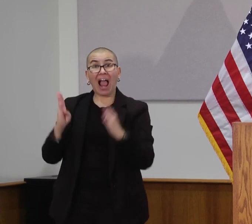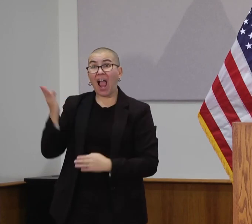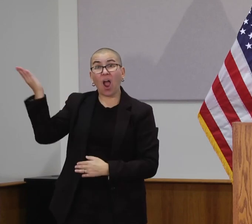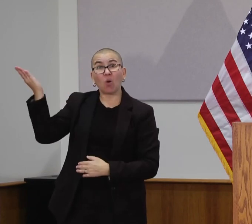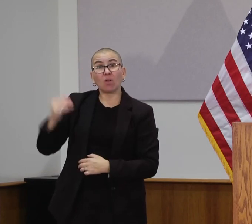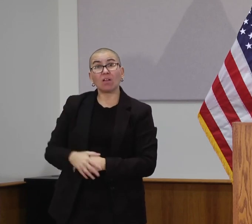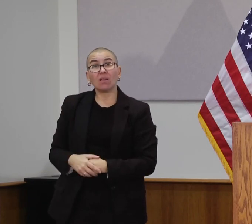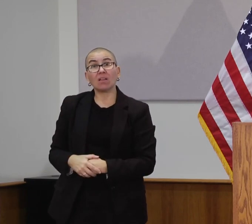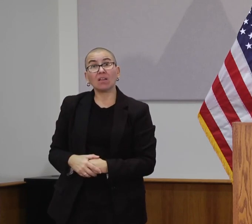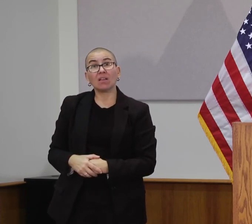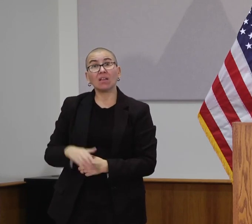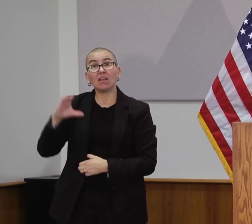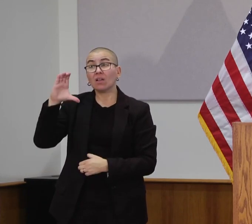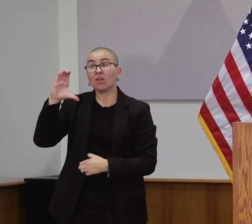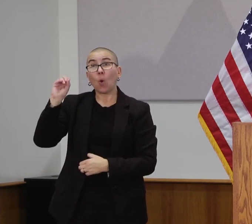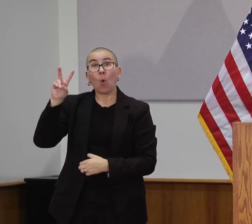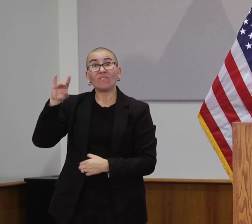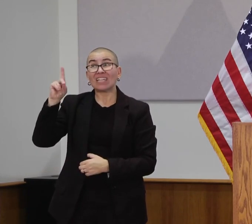on that,